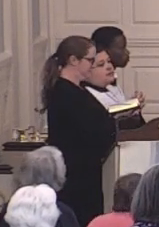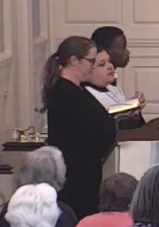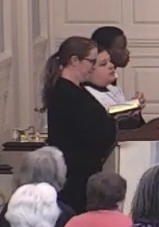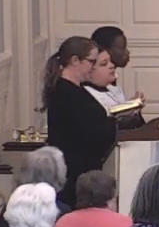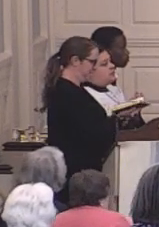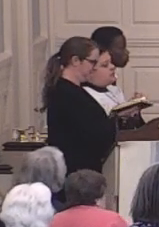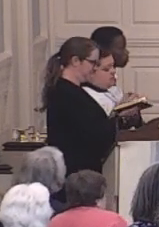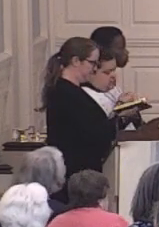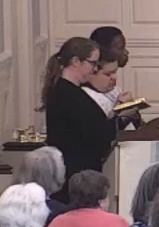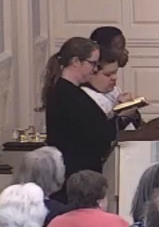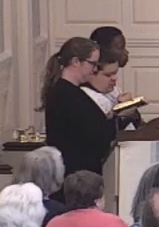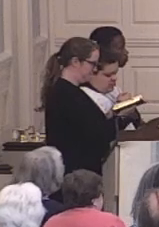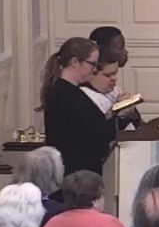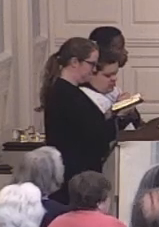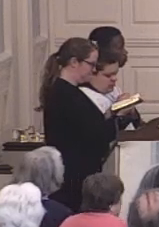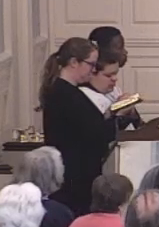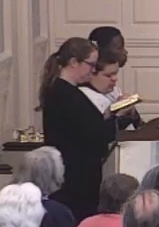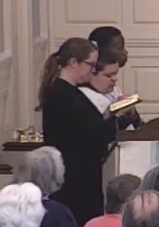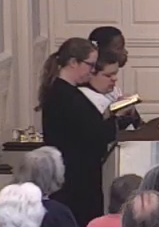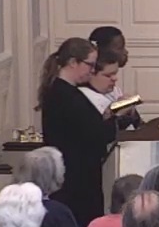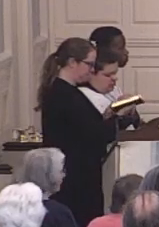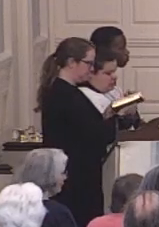Let us pray.